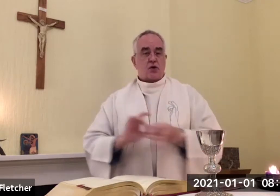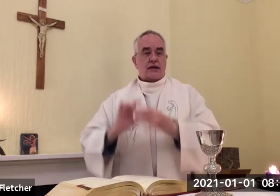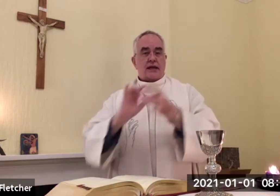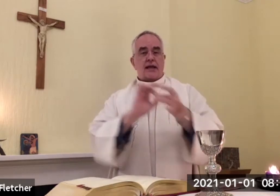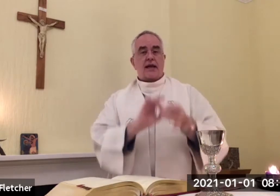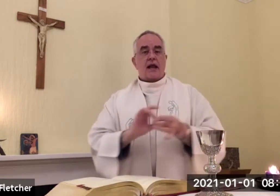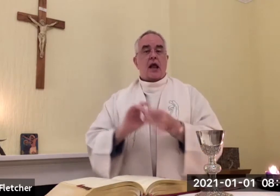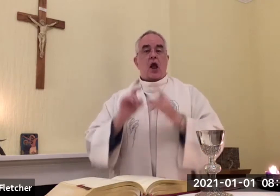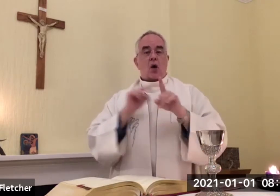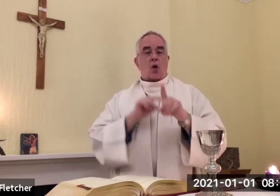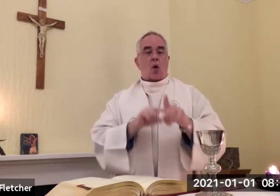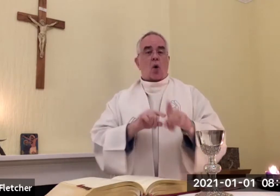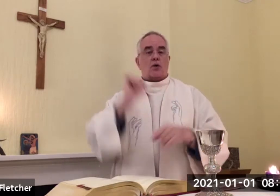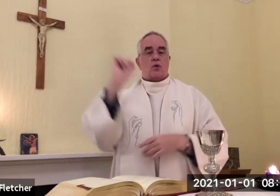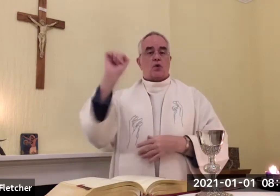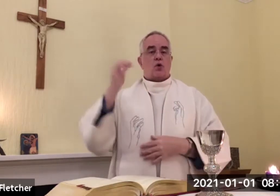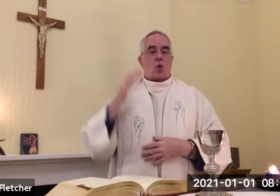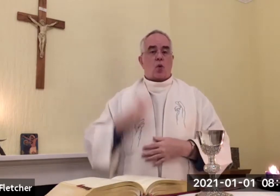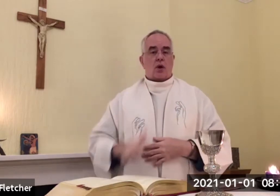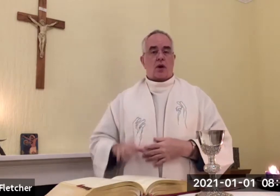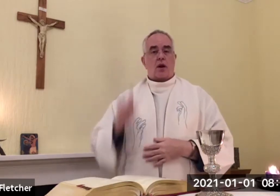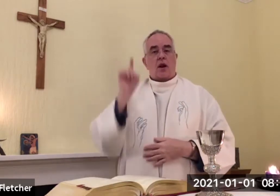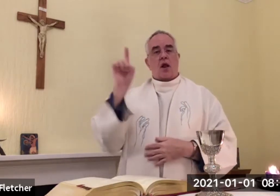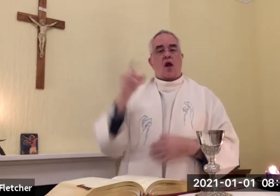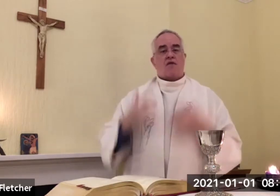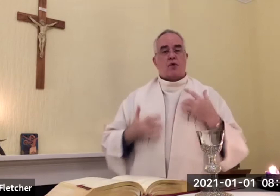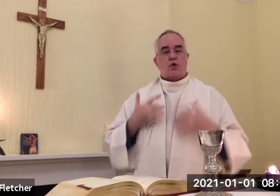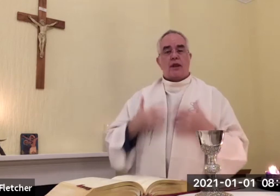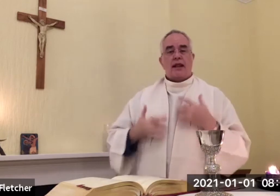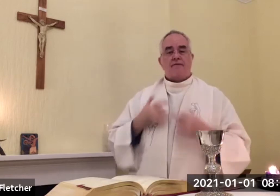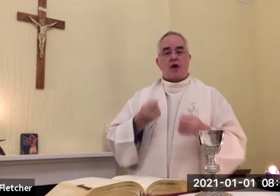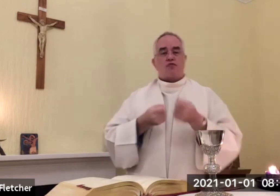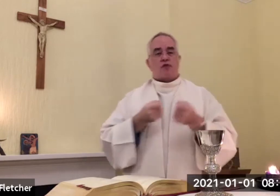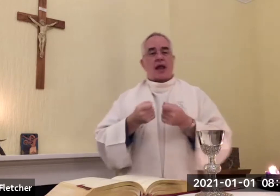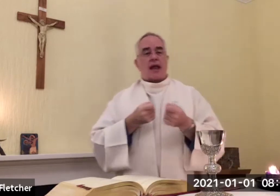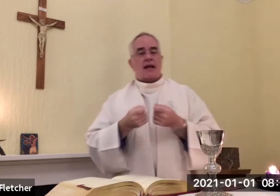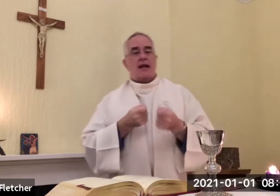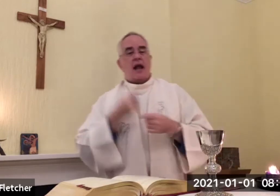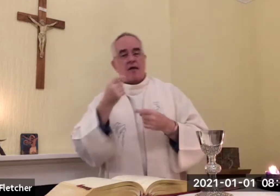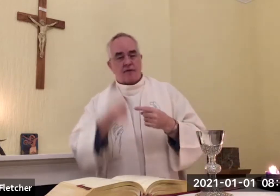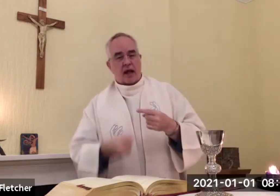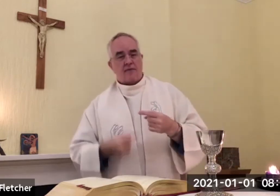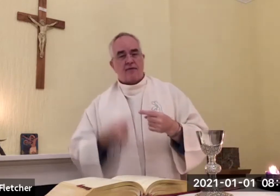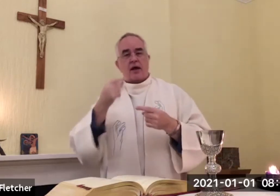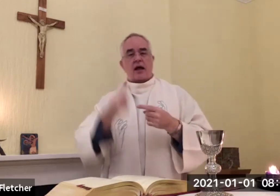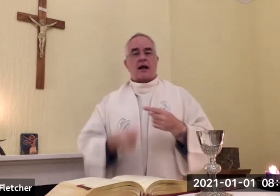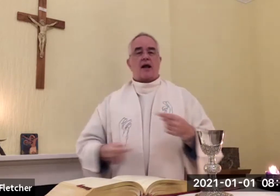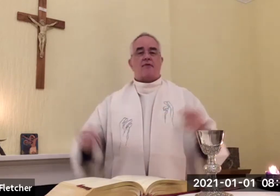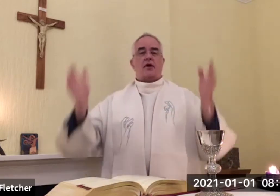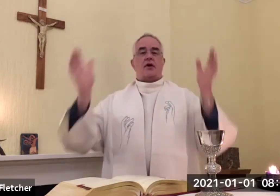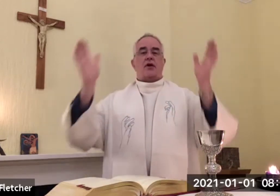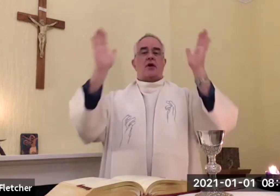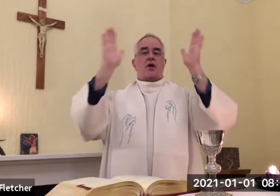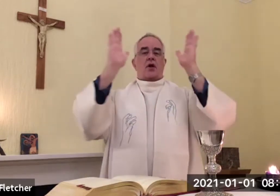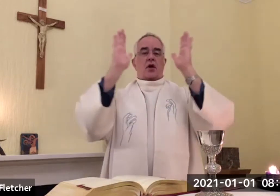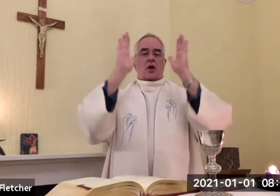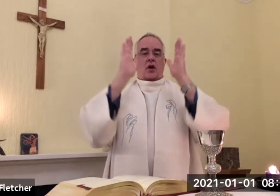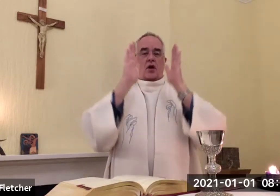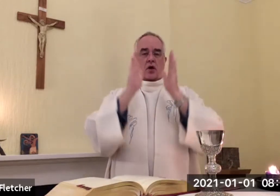unity in accordance with your word, where we live and reign forever and ever.